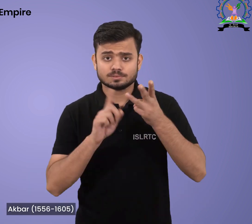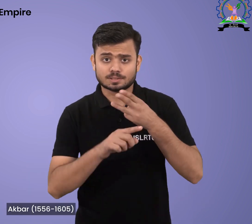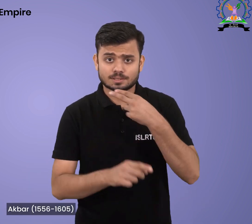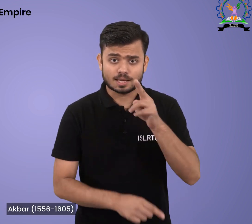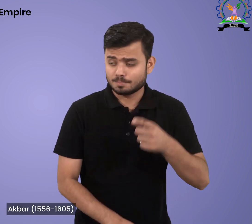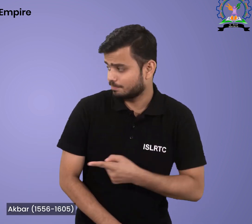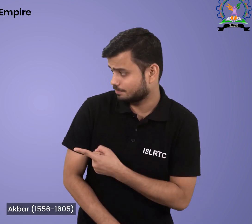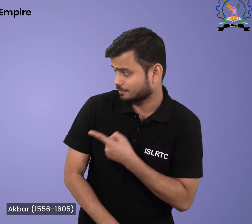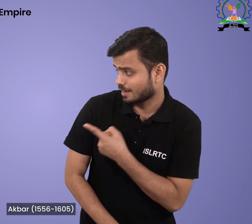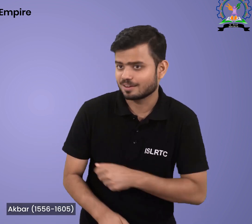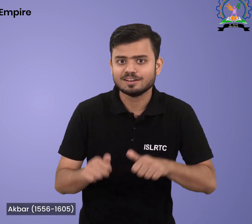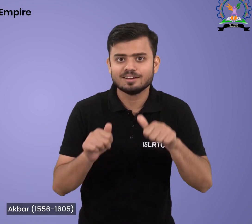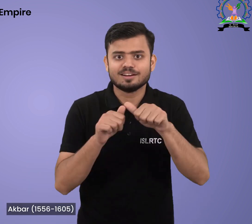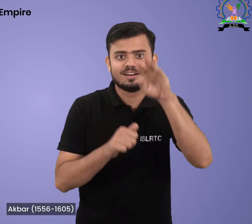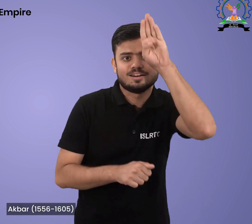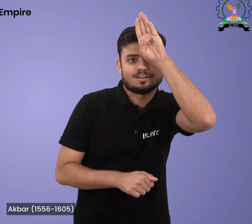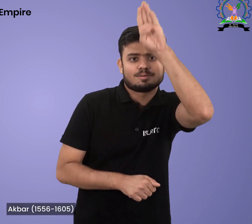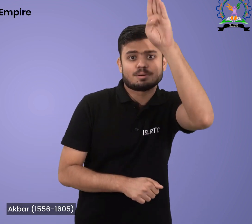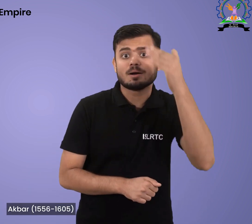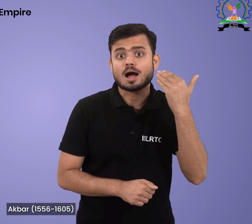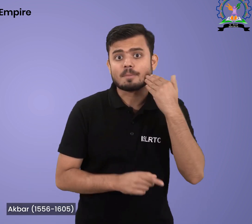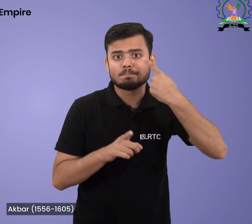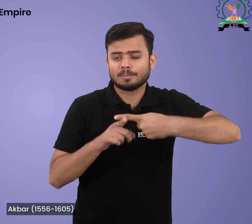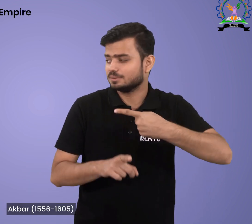Akbar, 1556 to 1605.